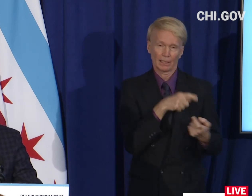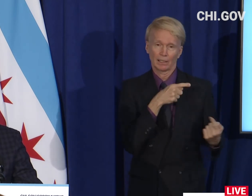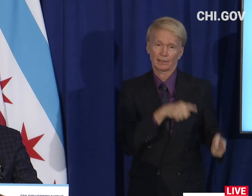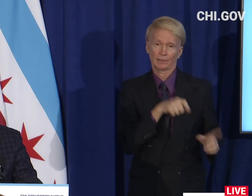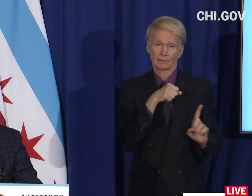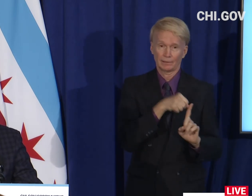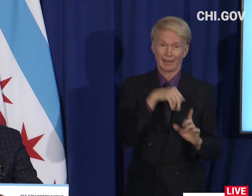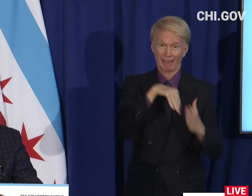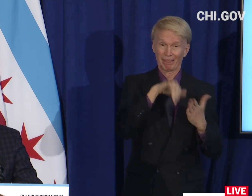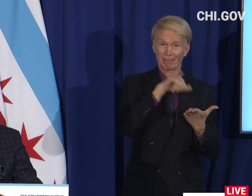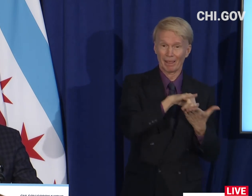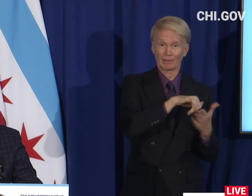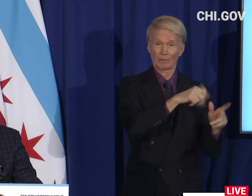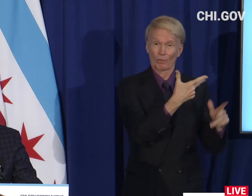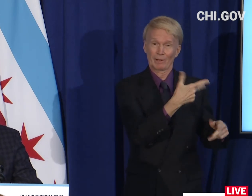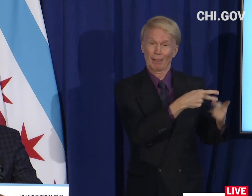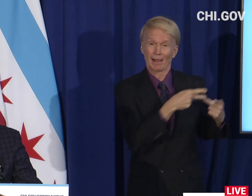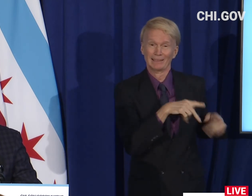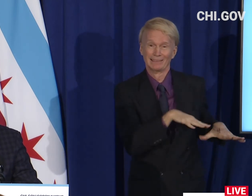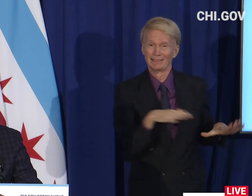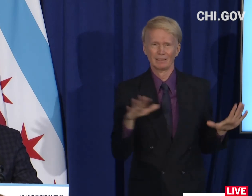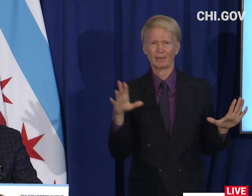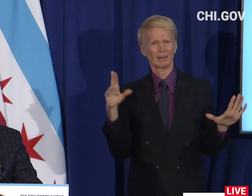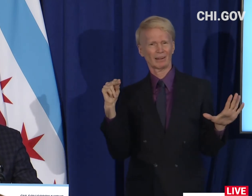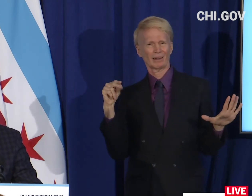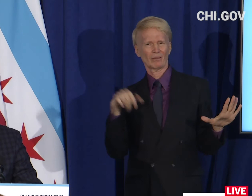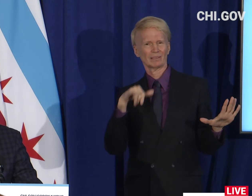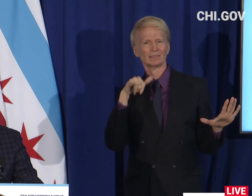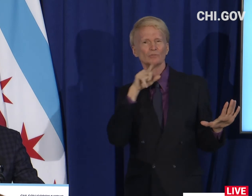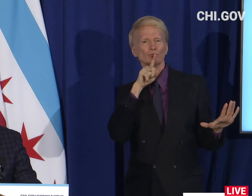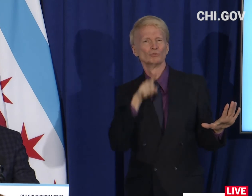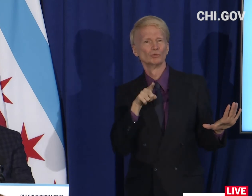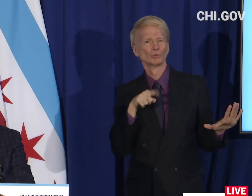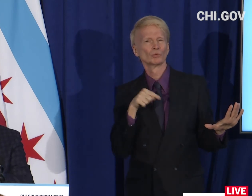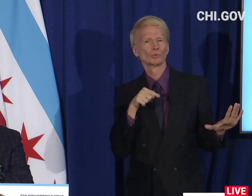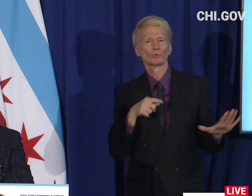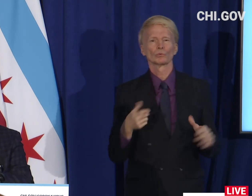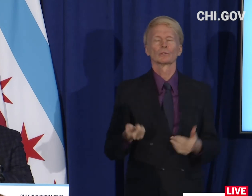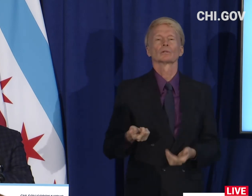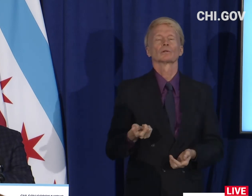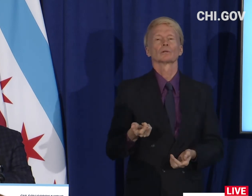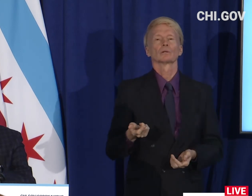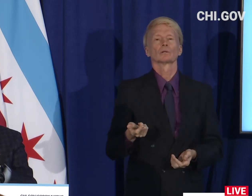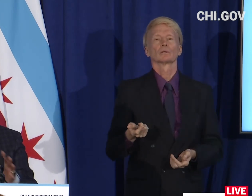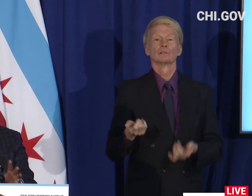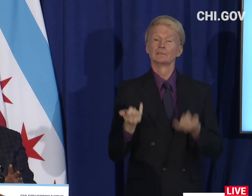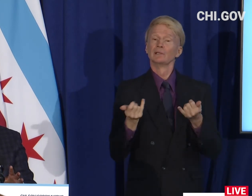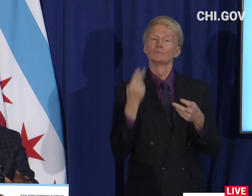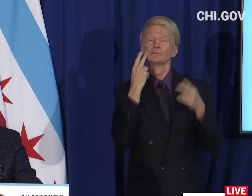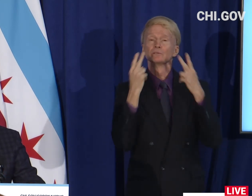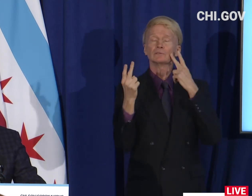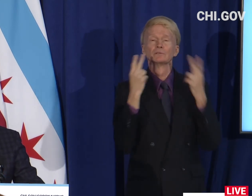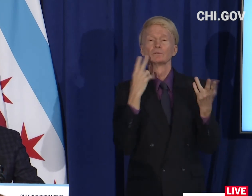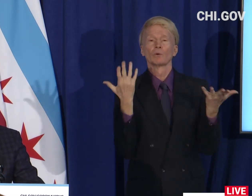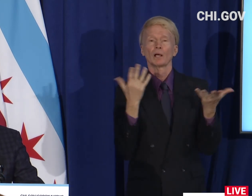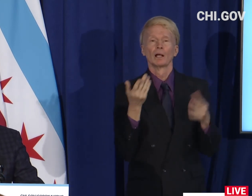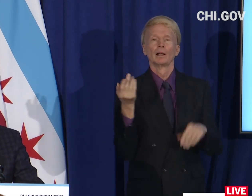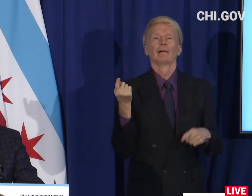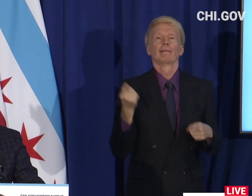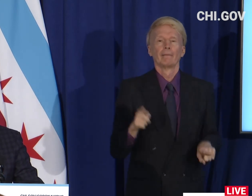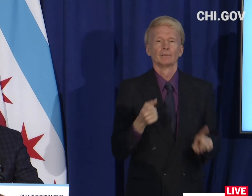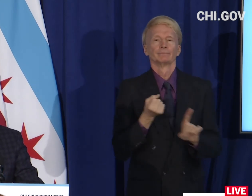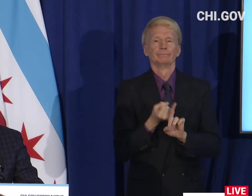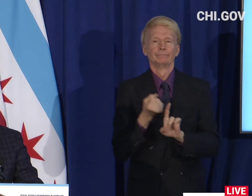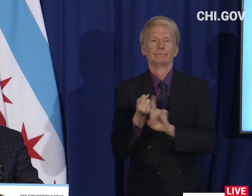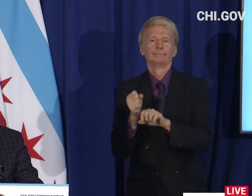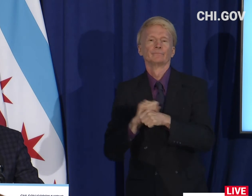And we were not. I think what I said then, and was true today, we're seeing cases